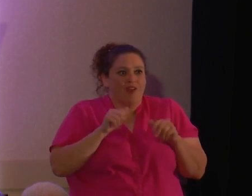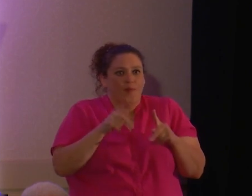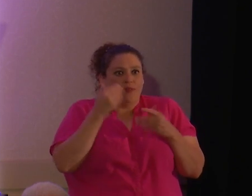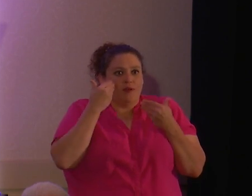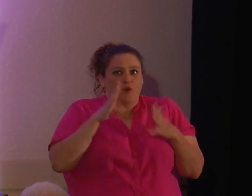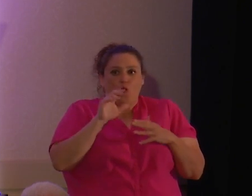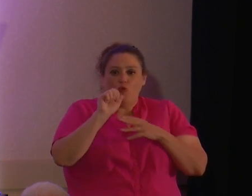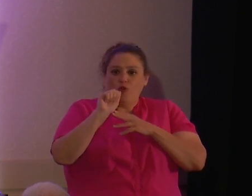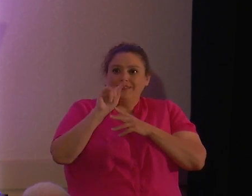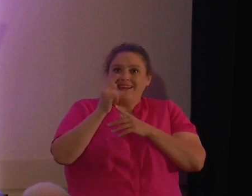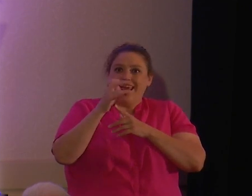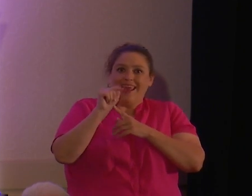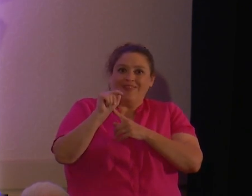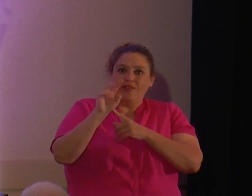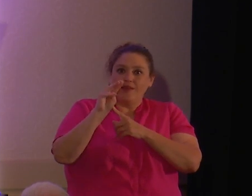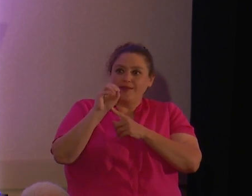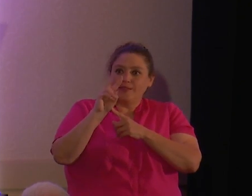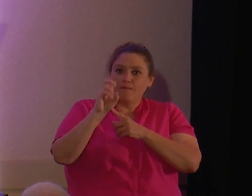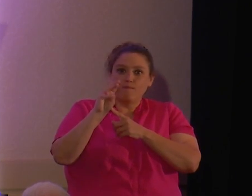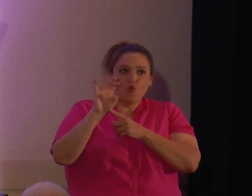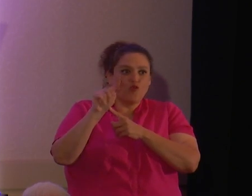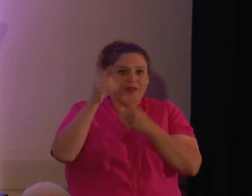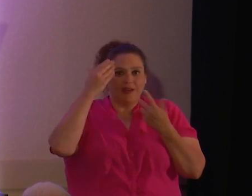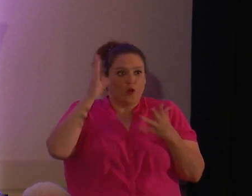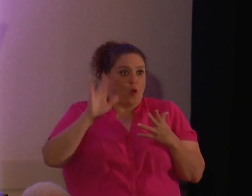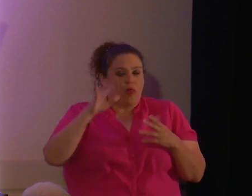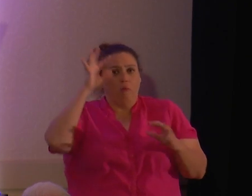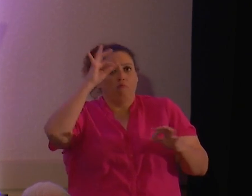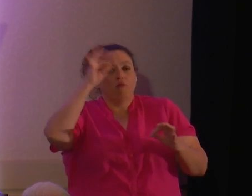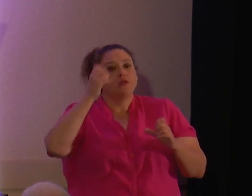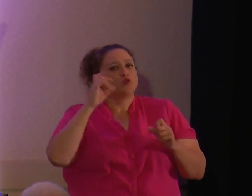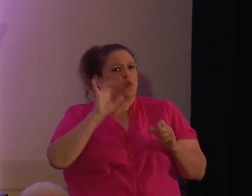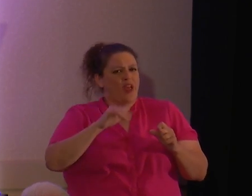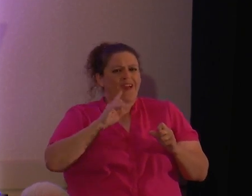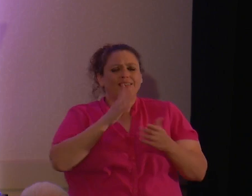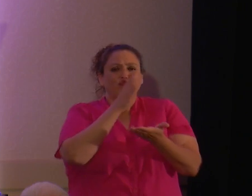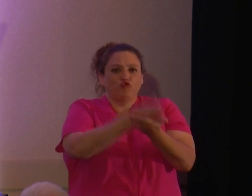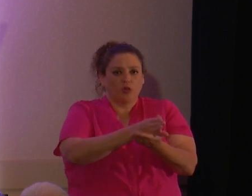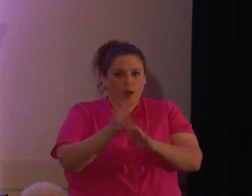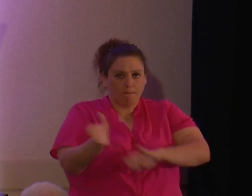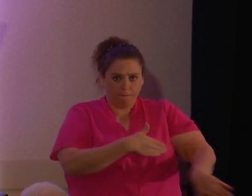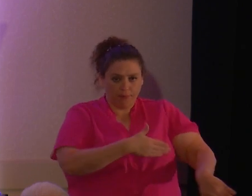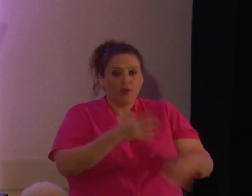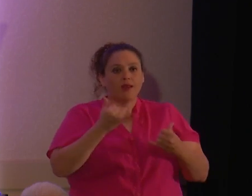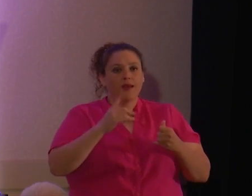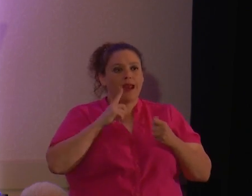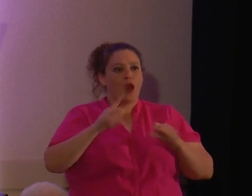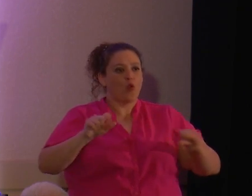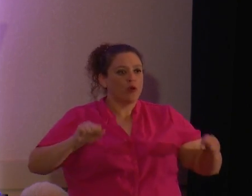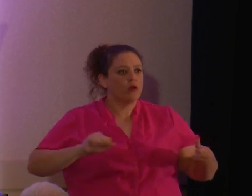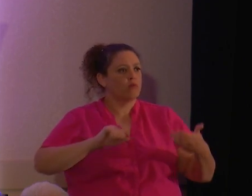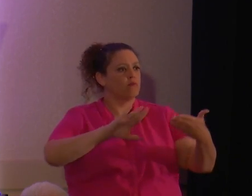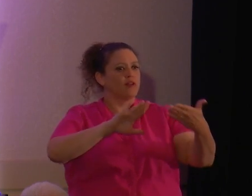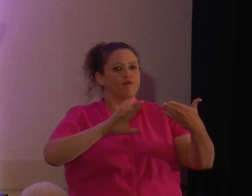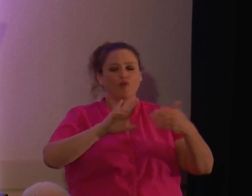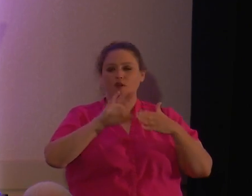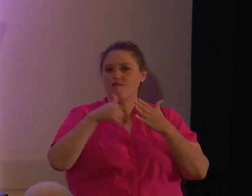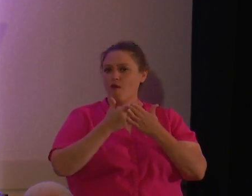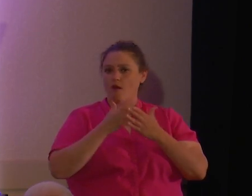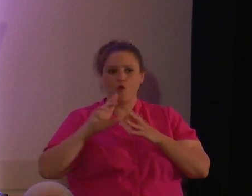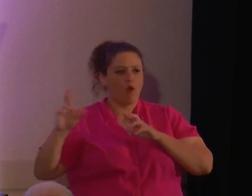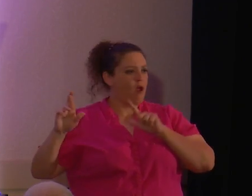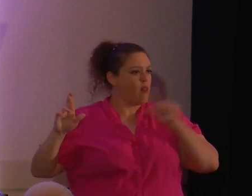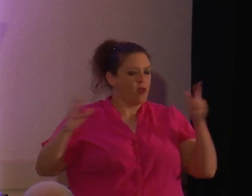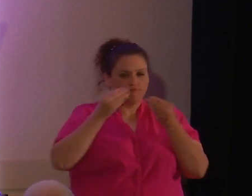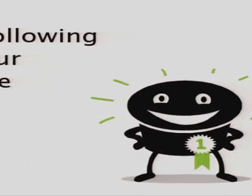That is going away. And we are introducing the entire atheist movement to the progressives and to the conservatives. Other